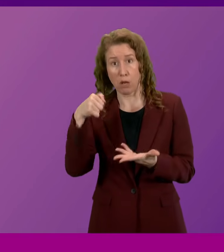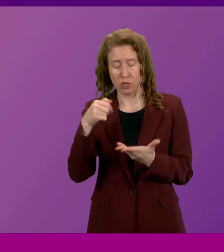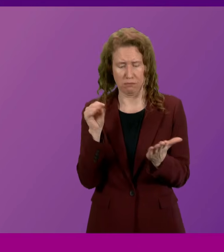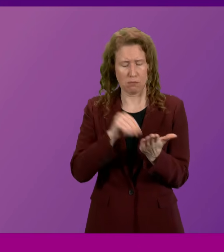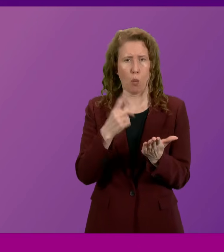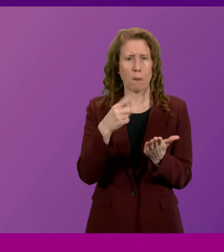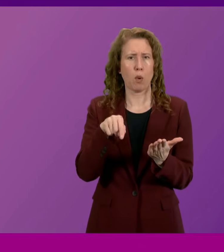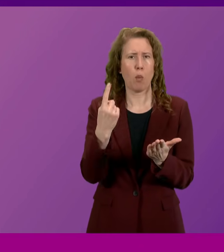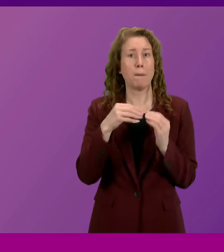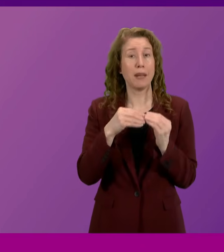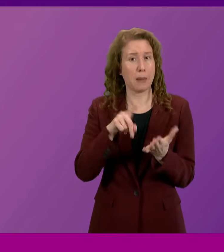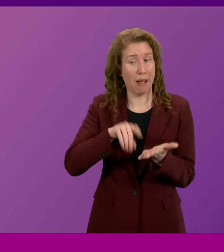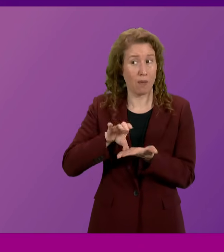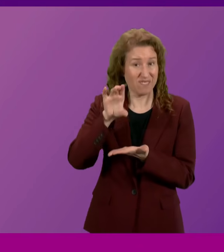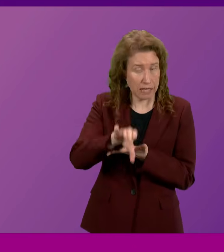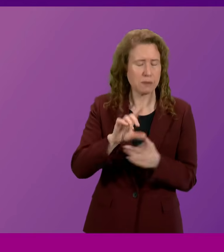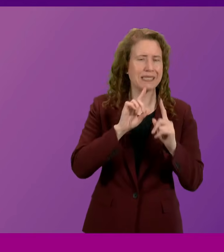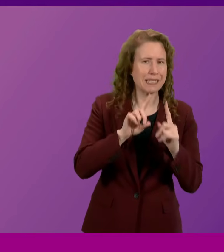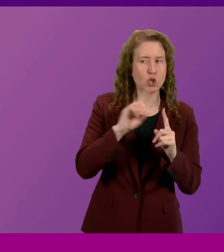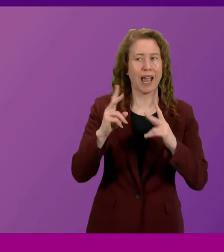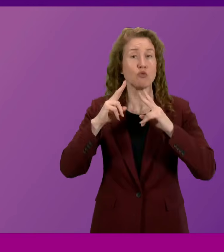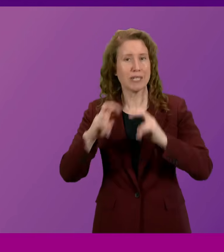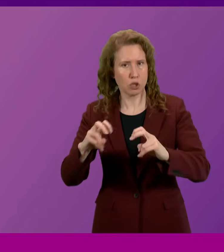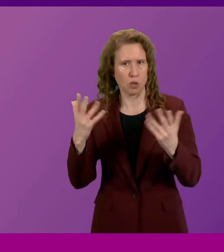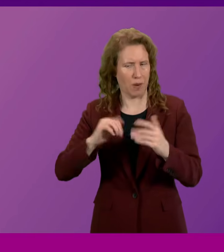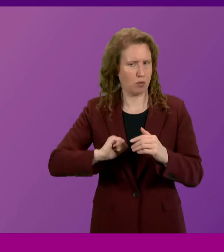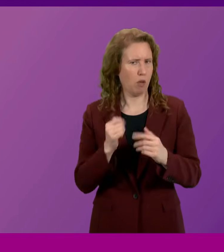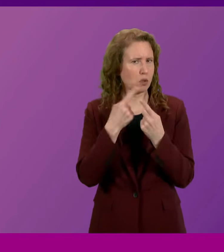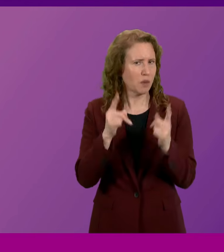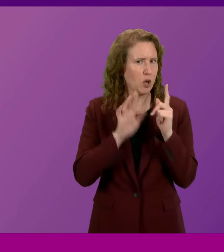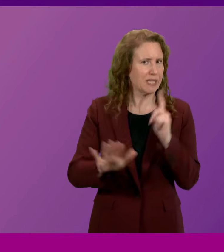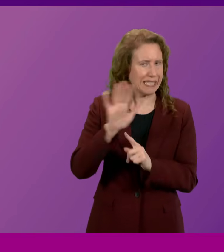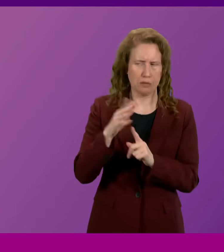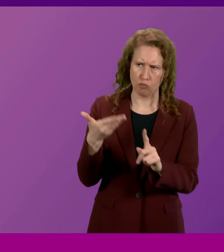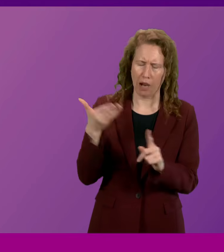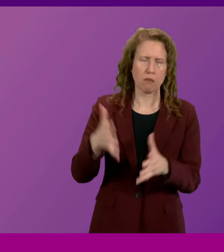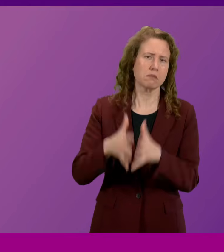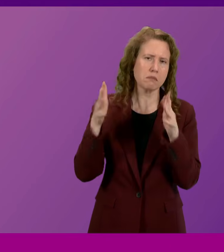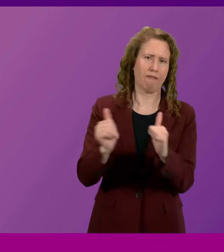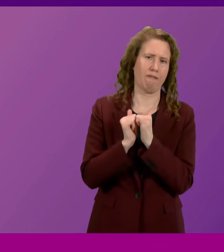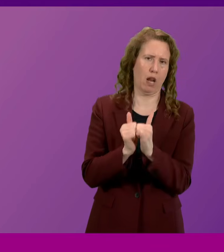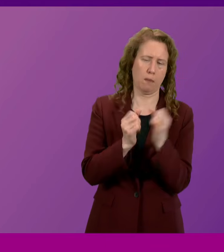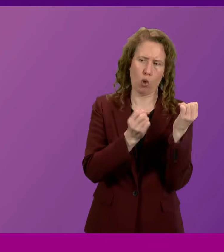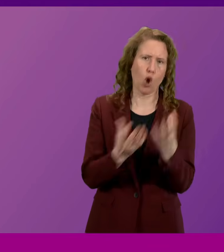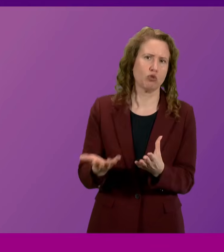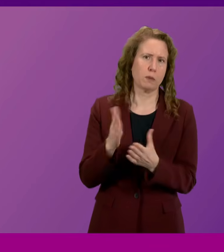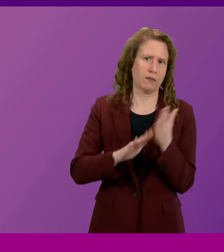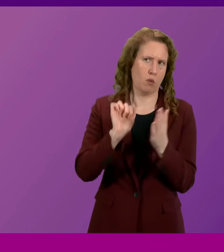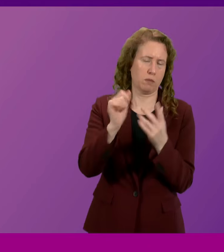billion of investment in teaching and research in Scotland's universities in recognition of the hugely valuable contribution our universities